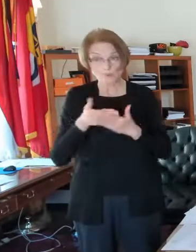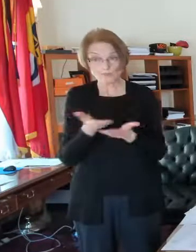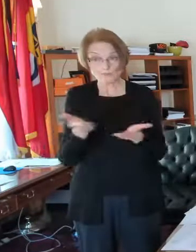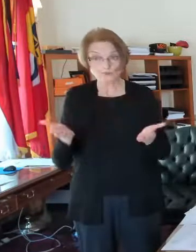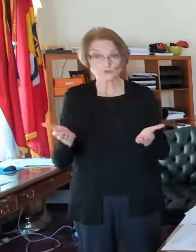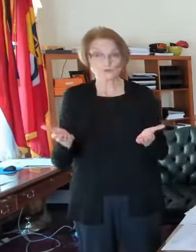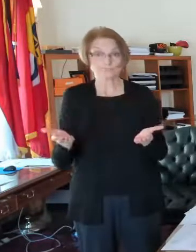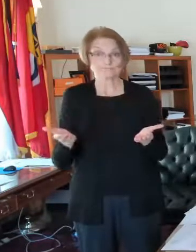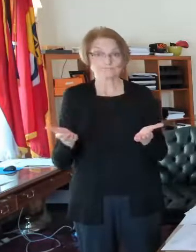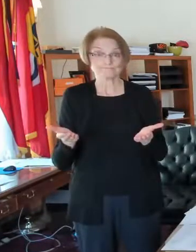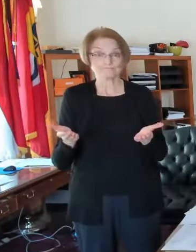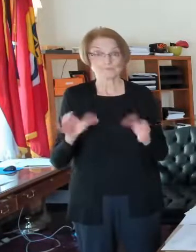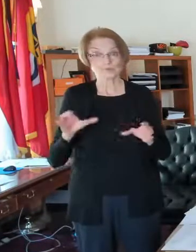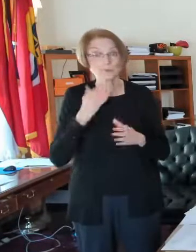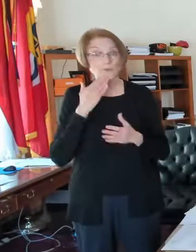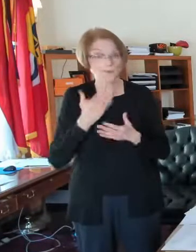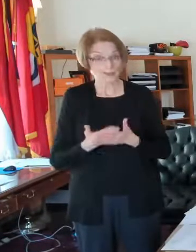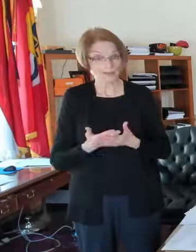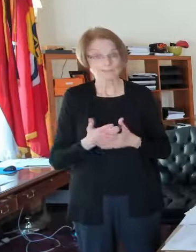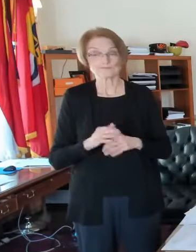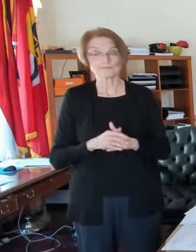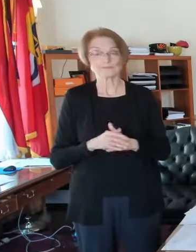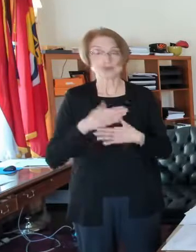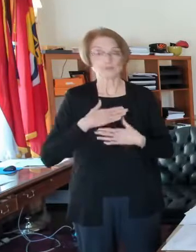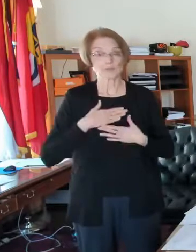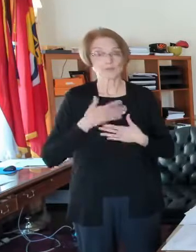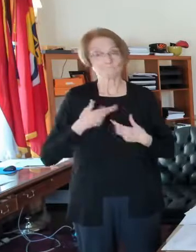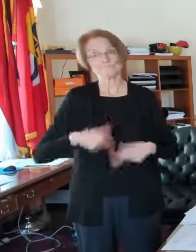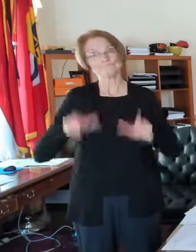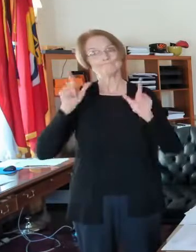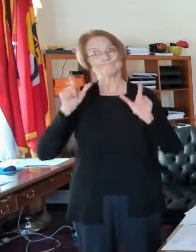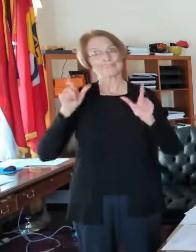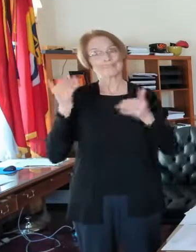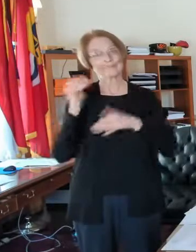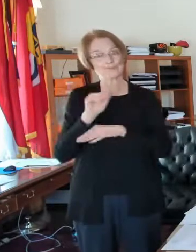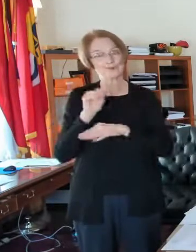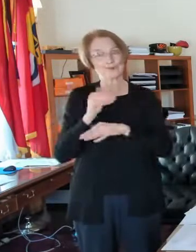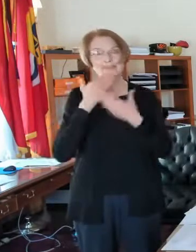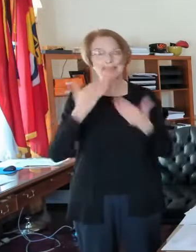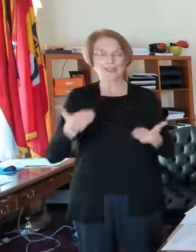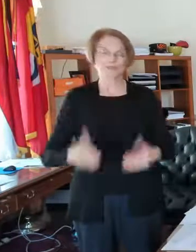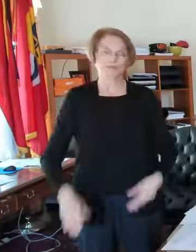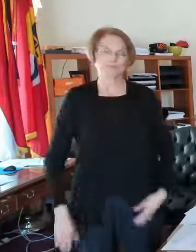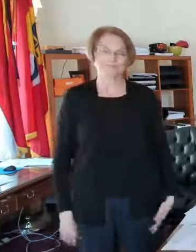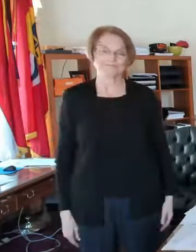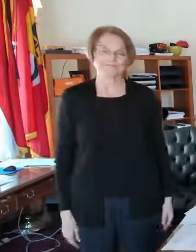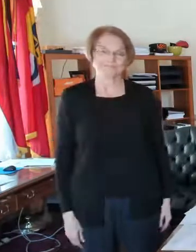are doing well, and appreciate you turning in this afternoon. Thank you so much.